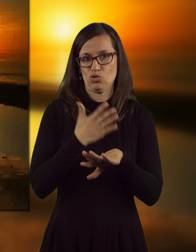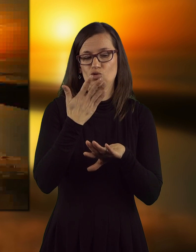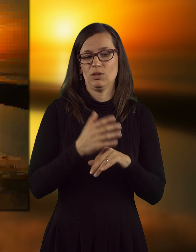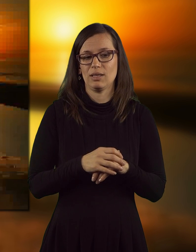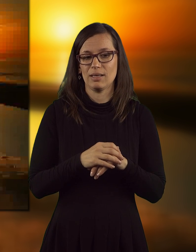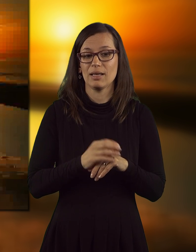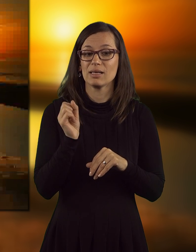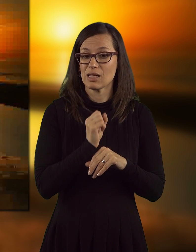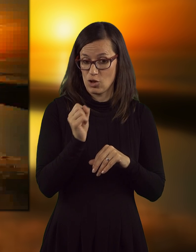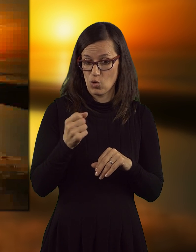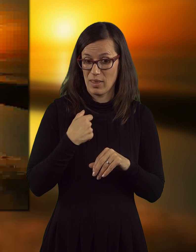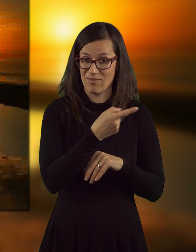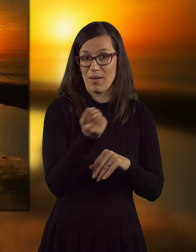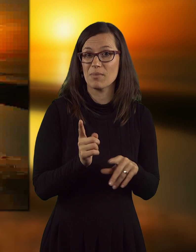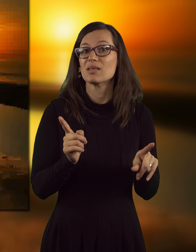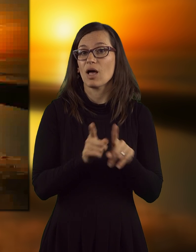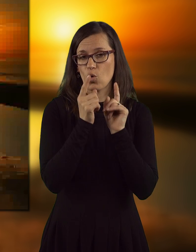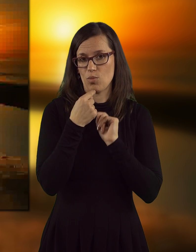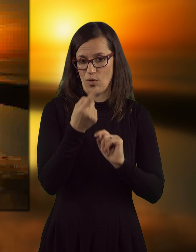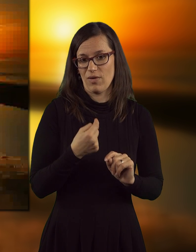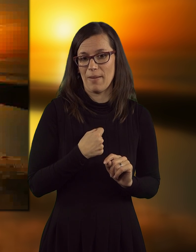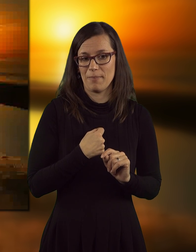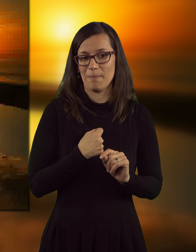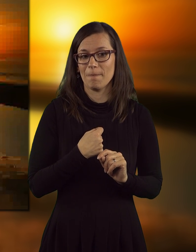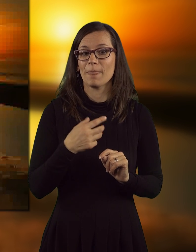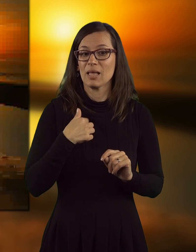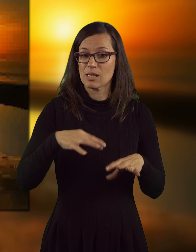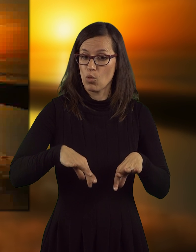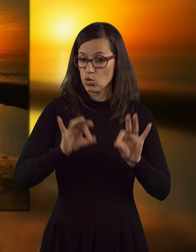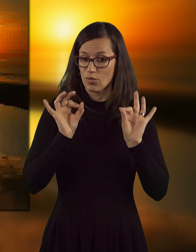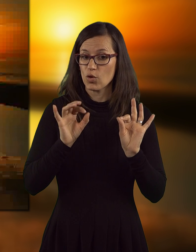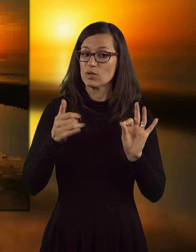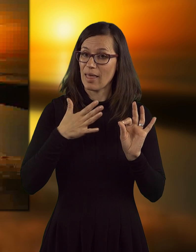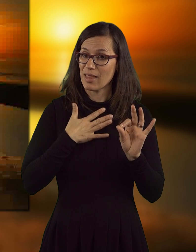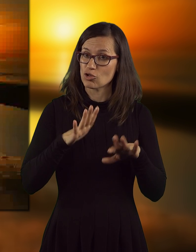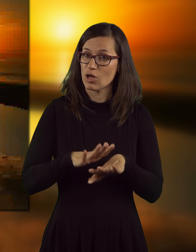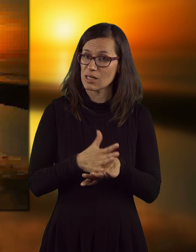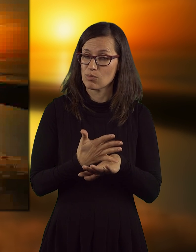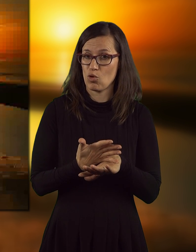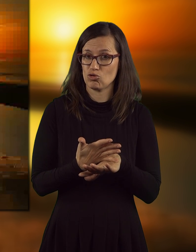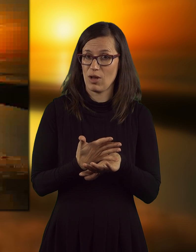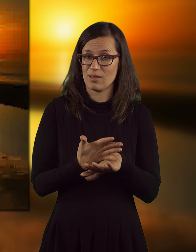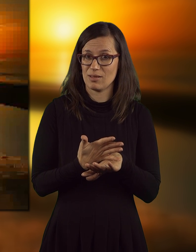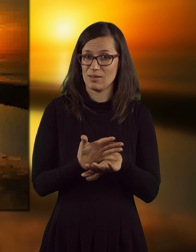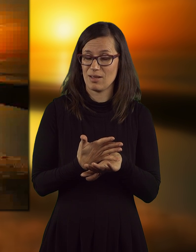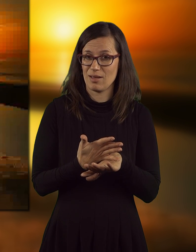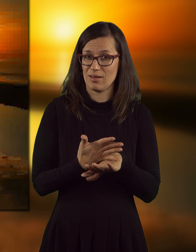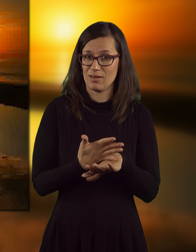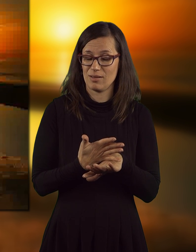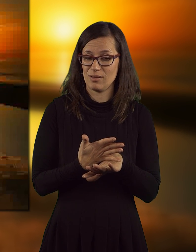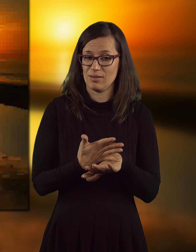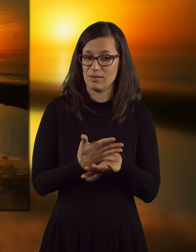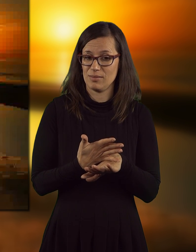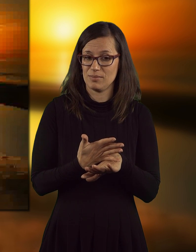feeling. So I just want to say right up front here that I've discovered that